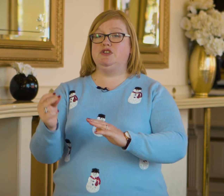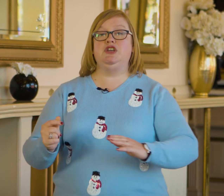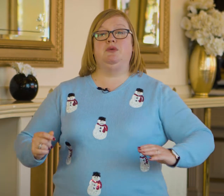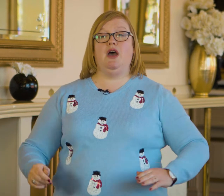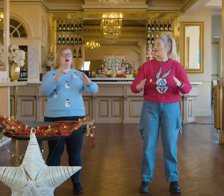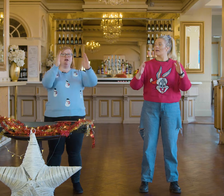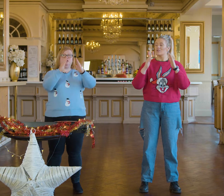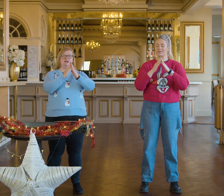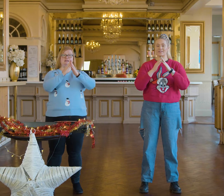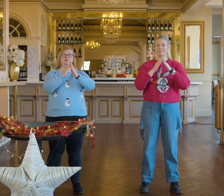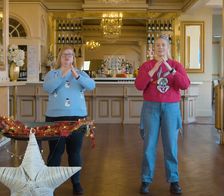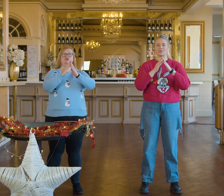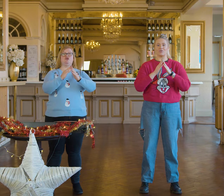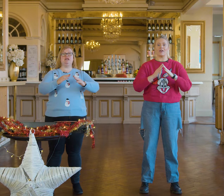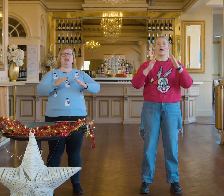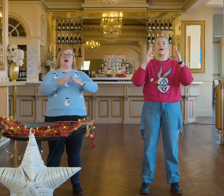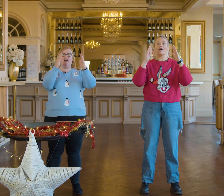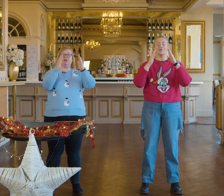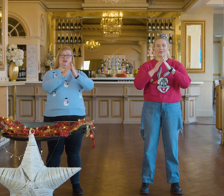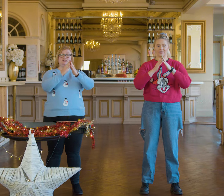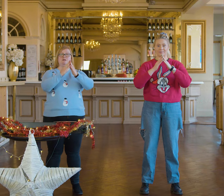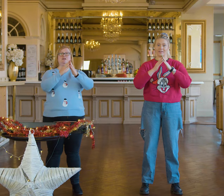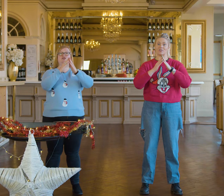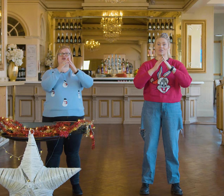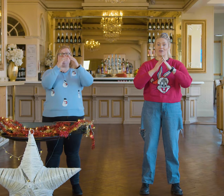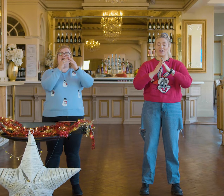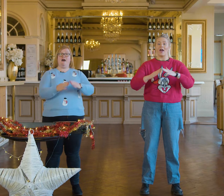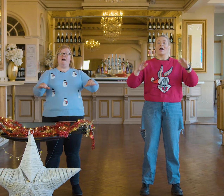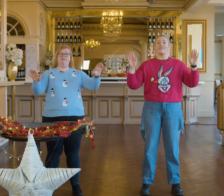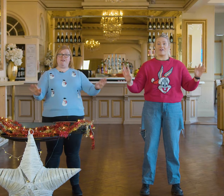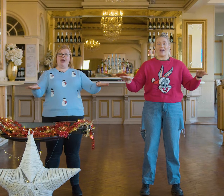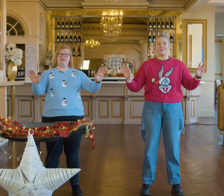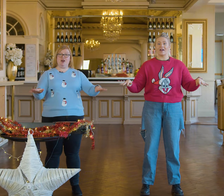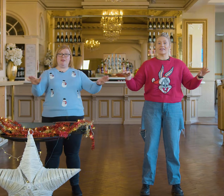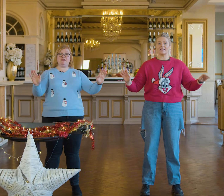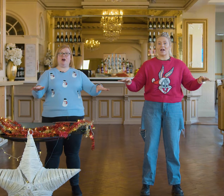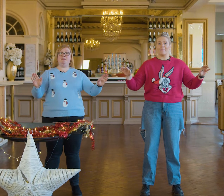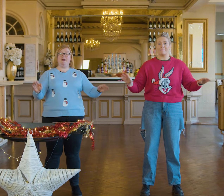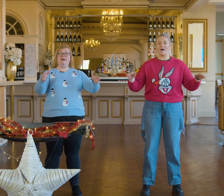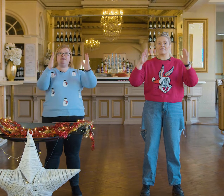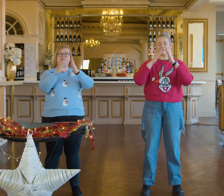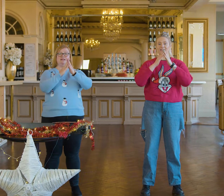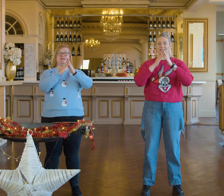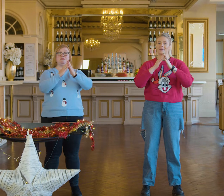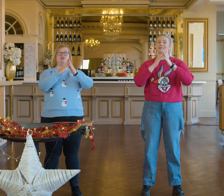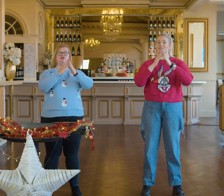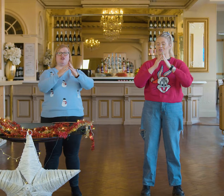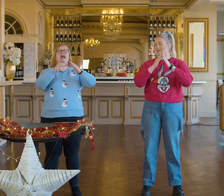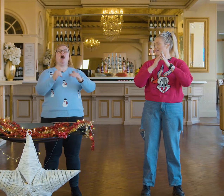2. A Christmas tree, a Christmas tree, a fairy on the top of the Christmas tree.